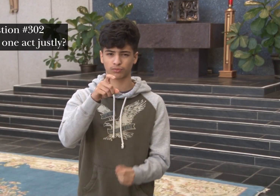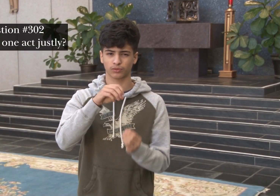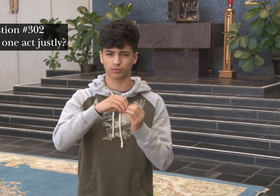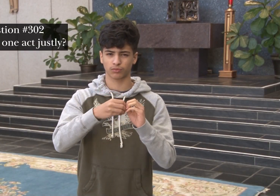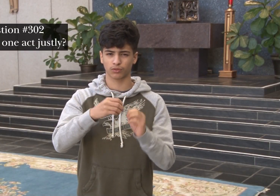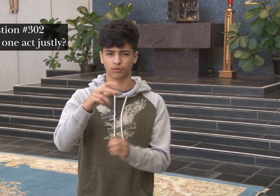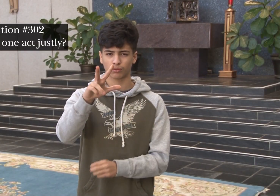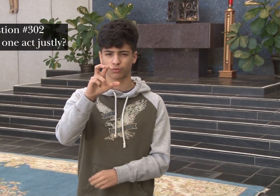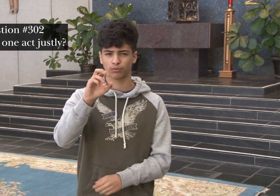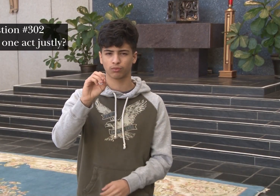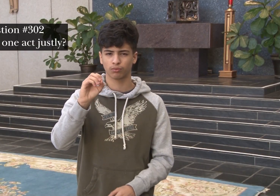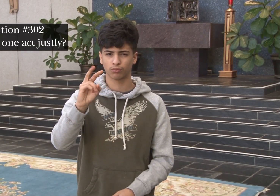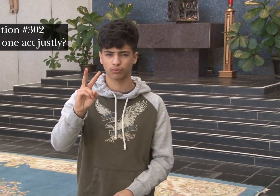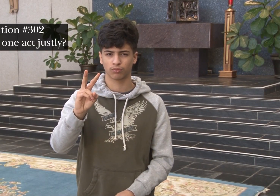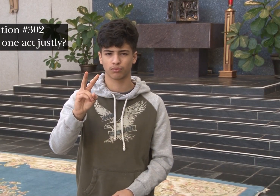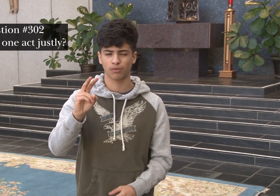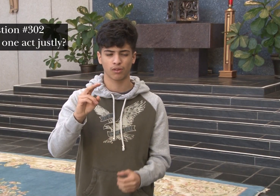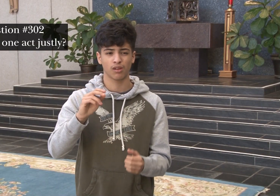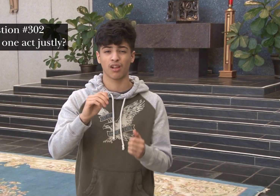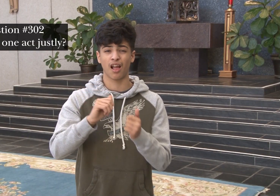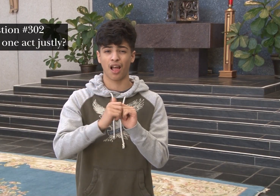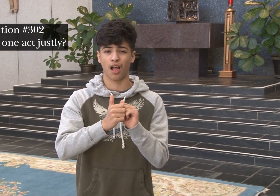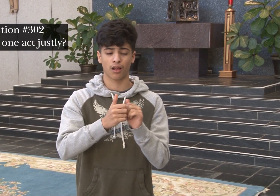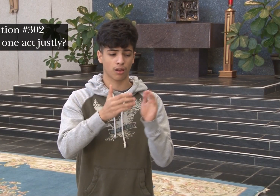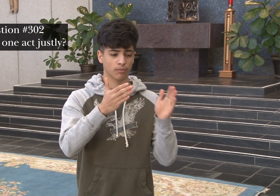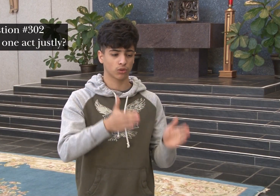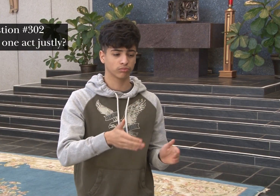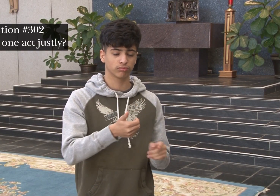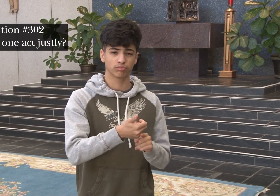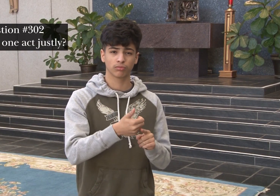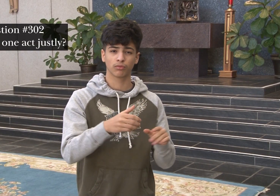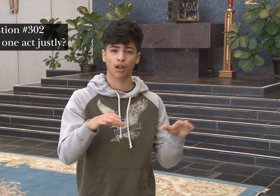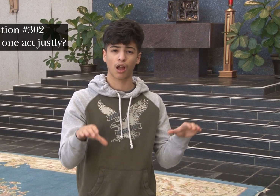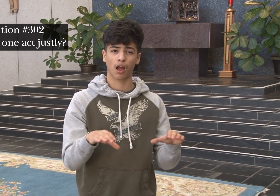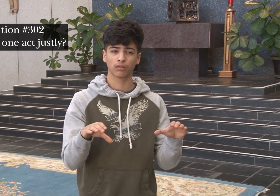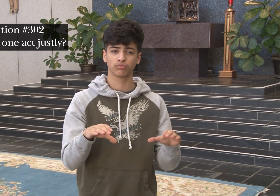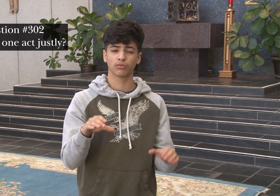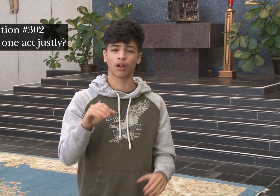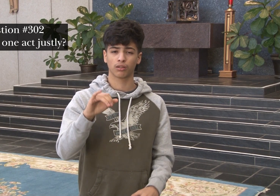Question 302. How does one act justly?